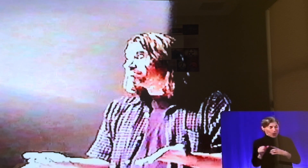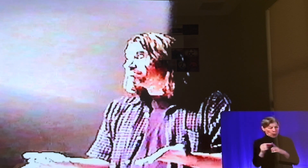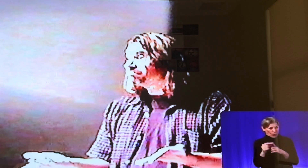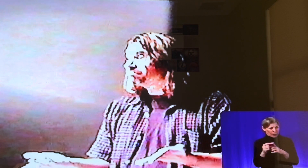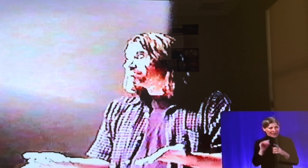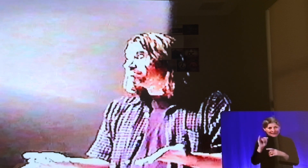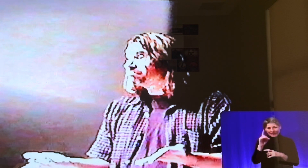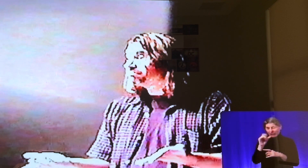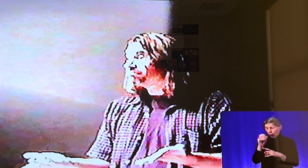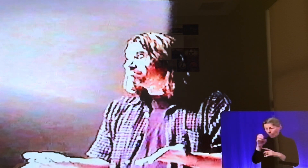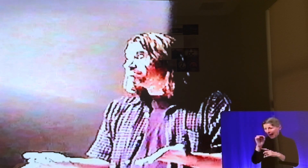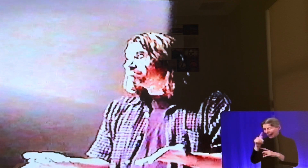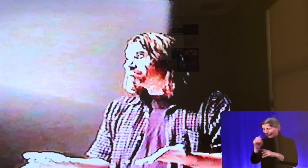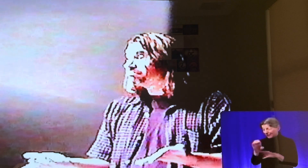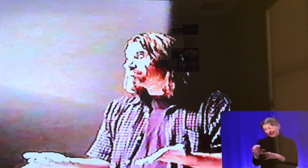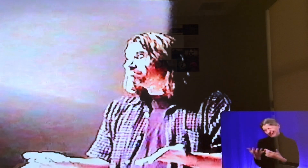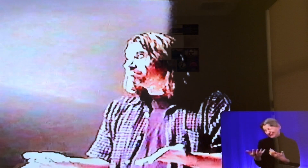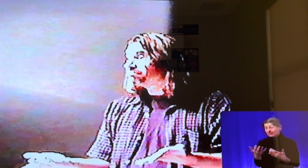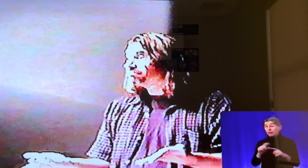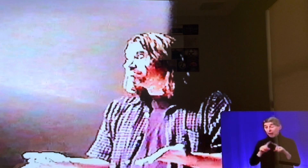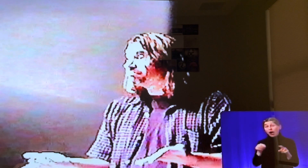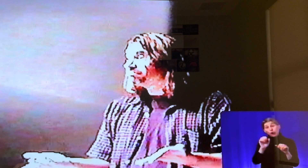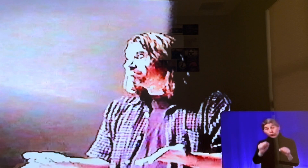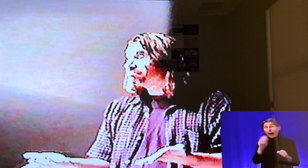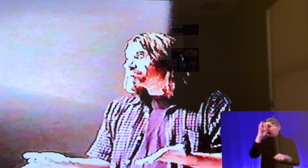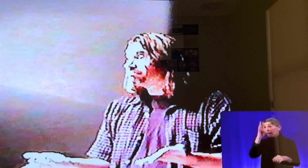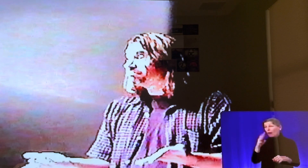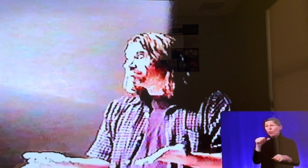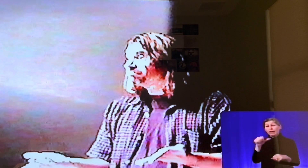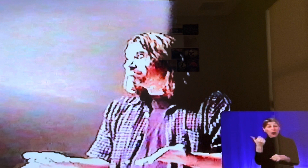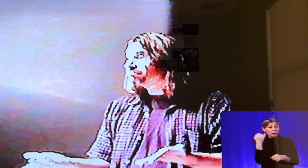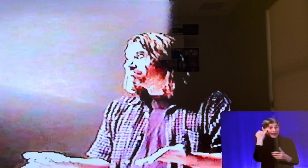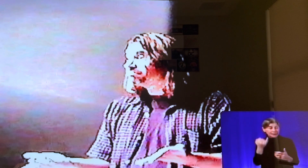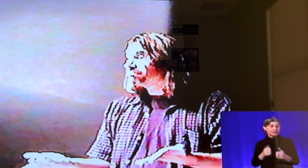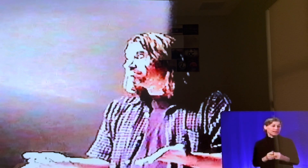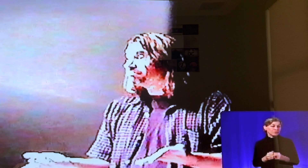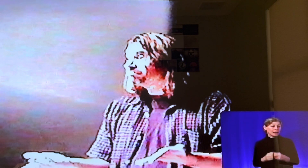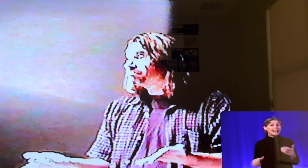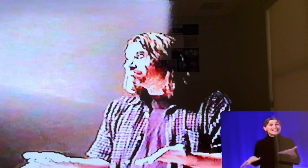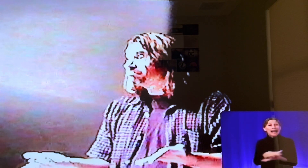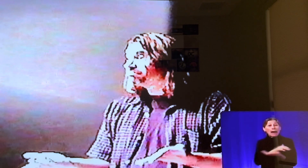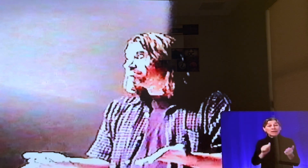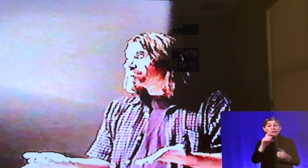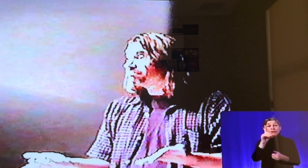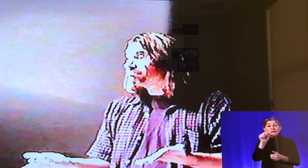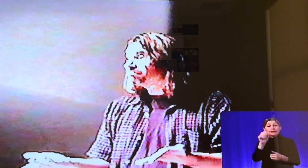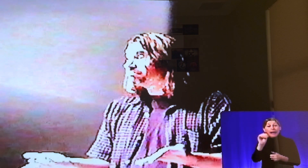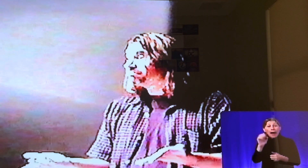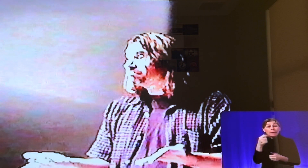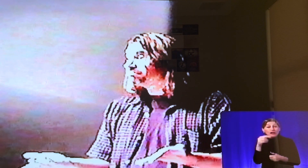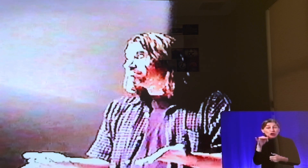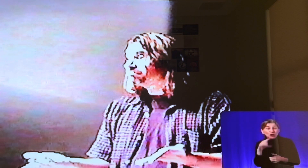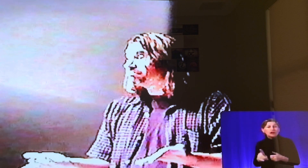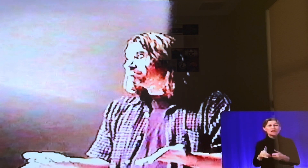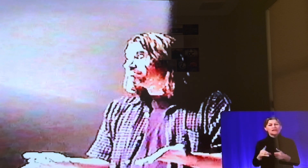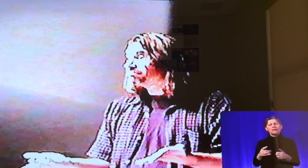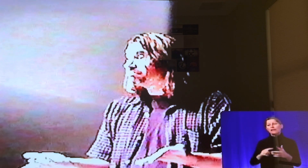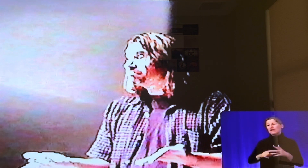use, but you can come up with some other ideas. It damaged my hearing. Start listening to people as they start